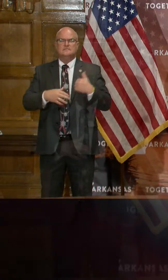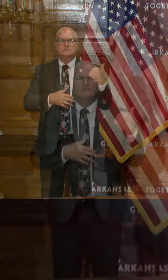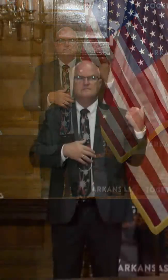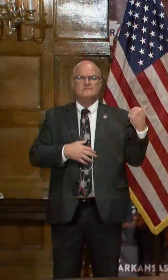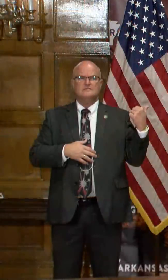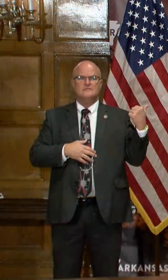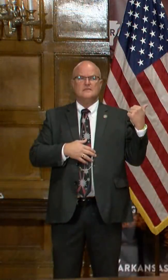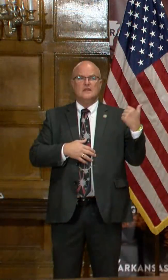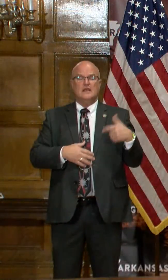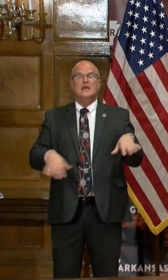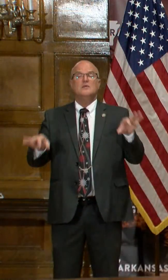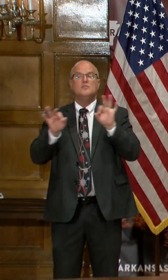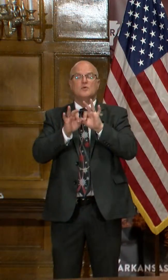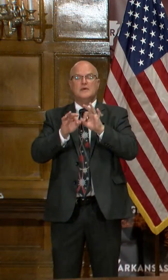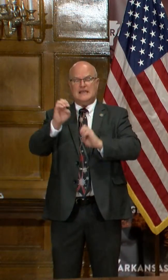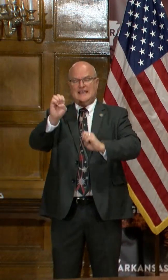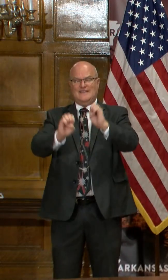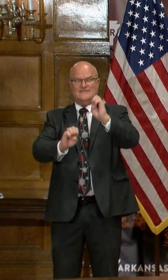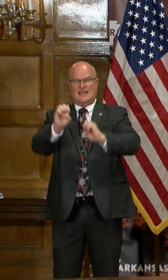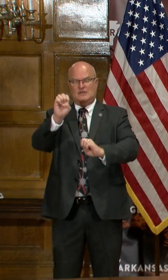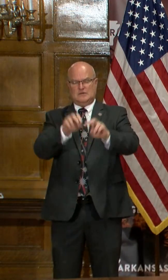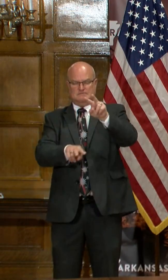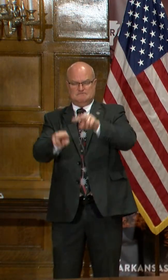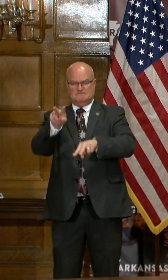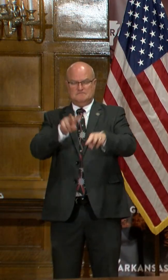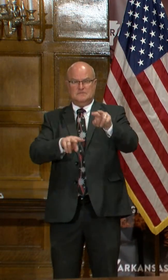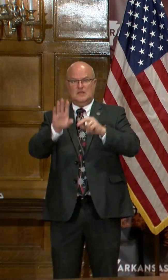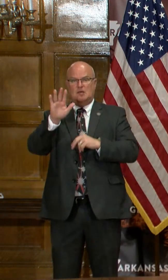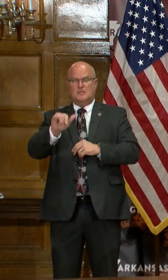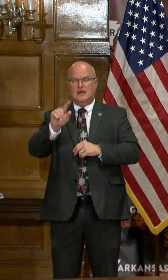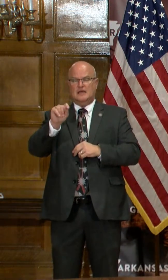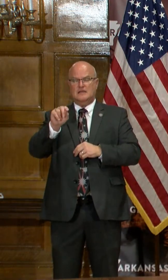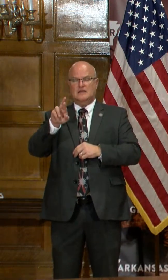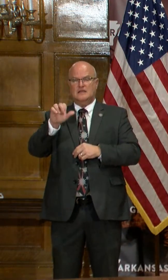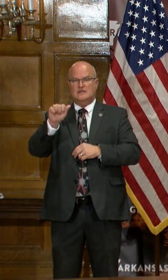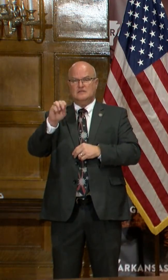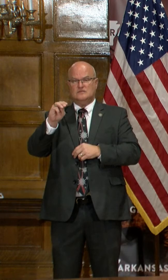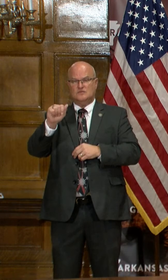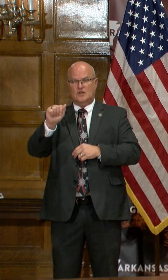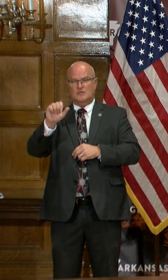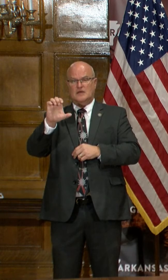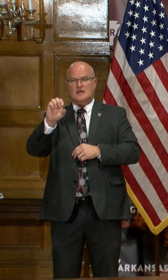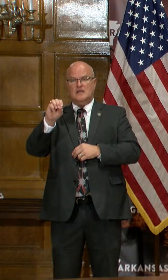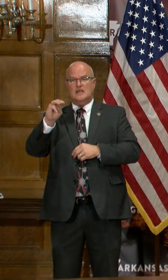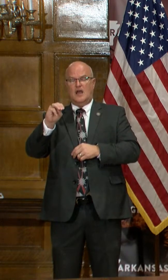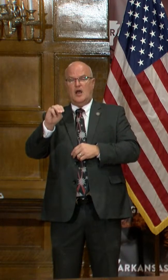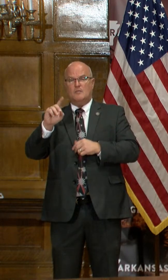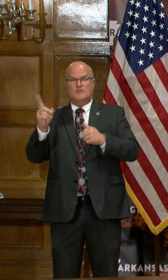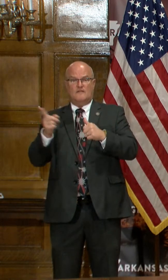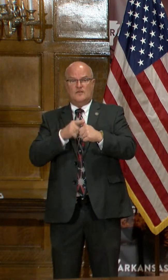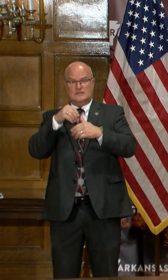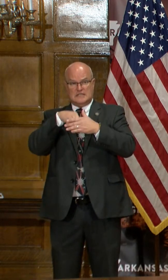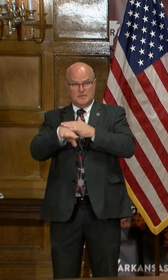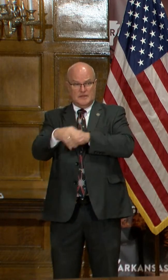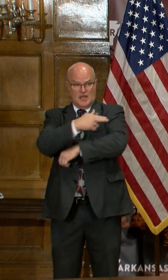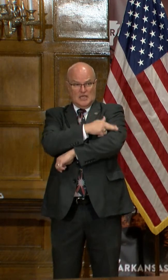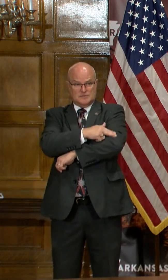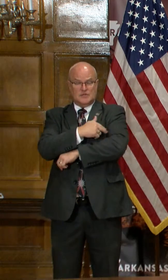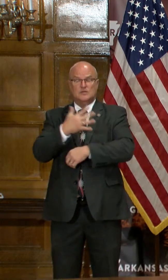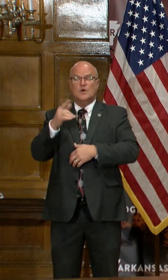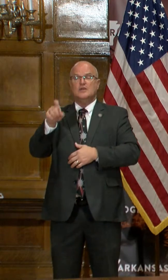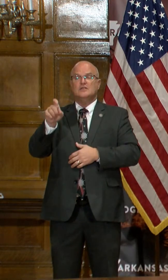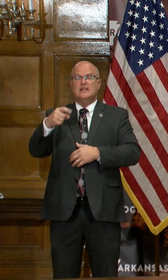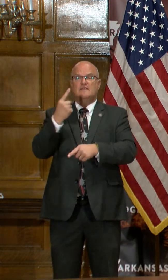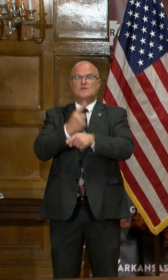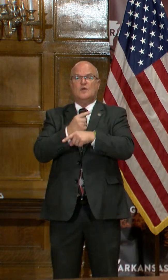important part of that is the evaluation by TraumaCon whenever they make the initial assignment. And that's why you need to